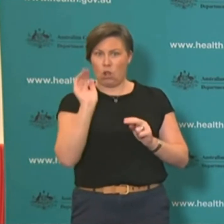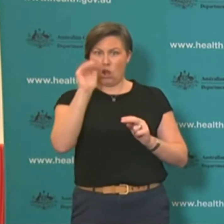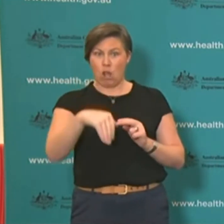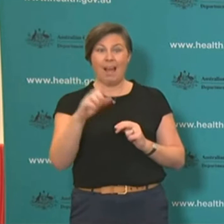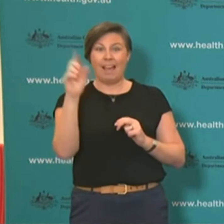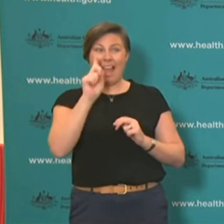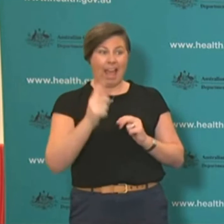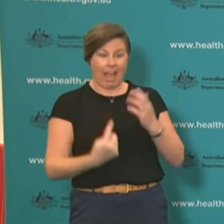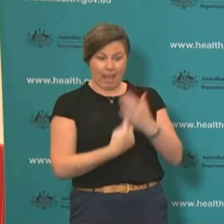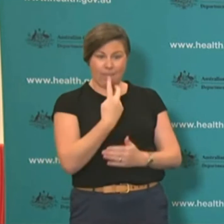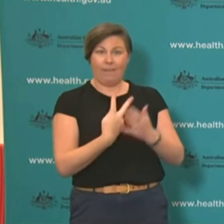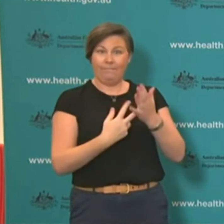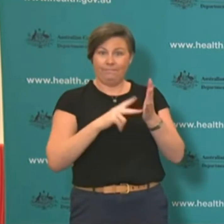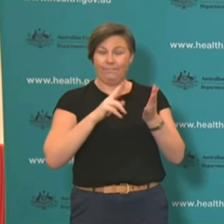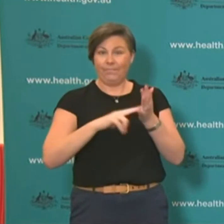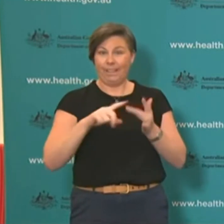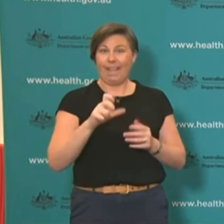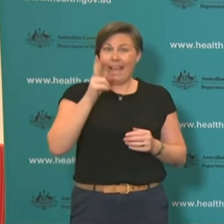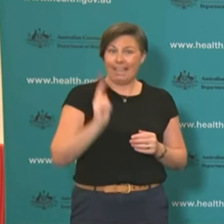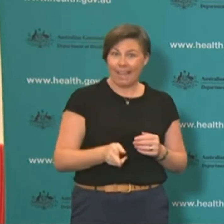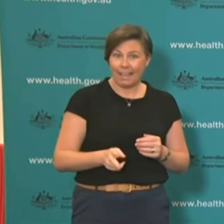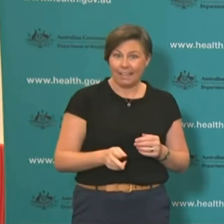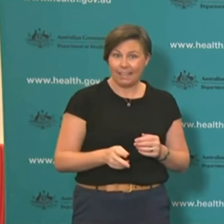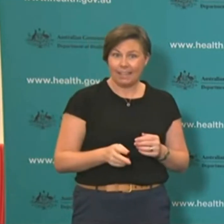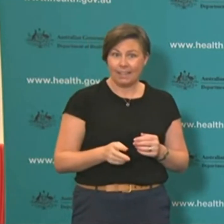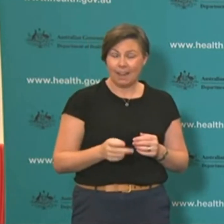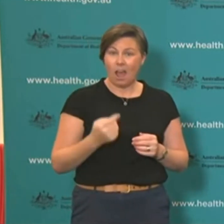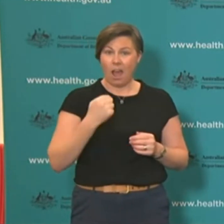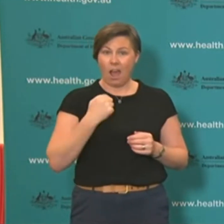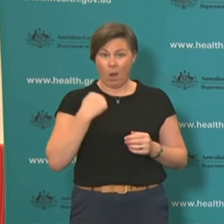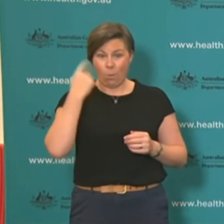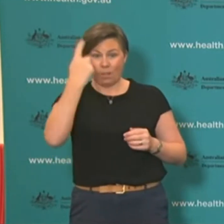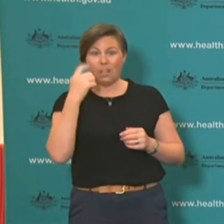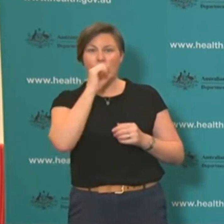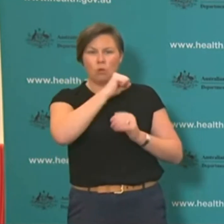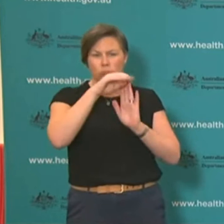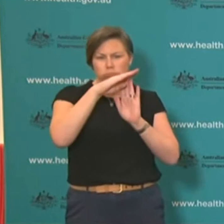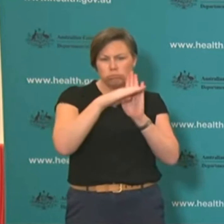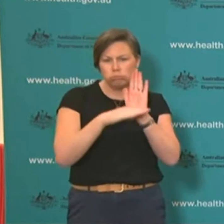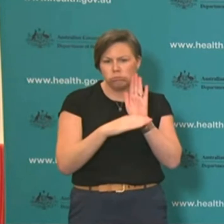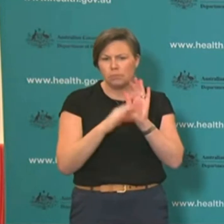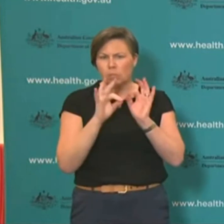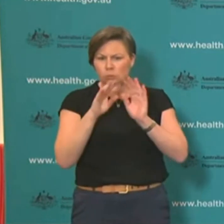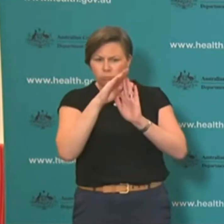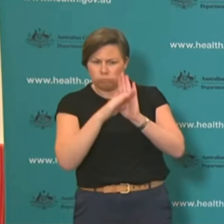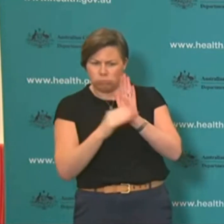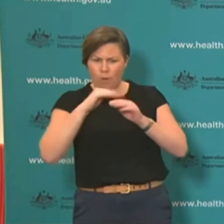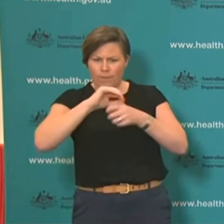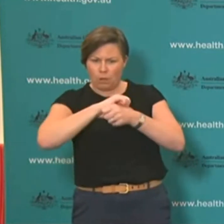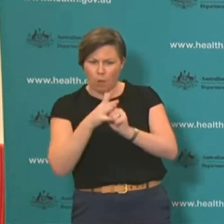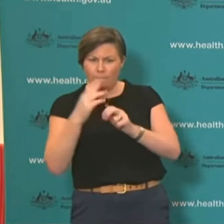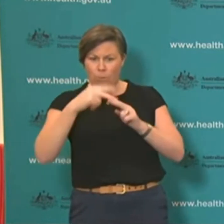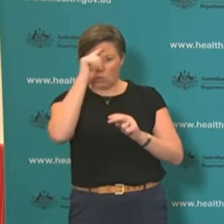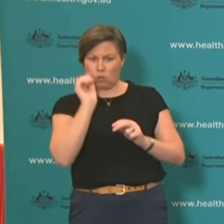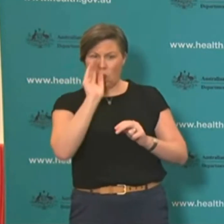place. Will those guidelines, that 20 to 30% recommendation, be updated or reconsidered by the AHPPC? Well,